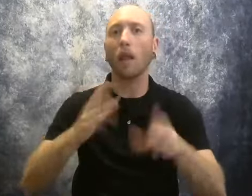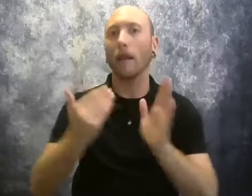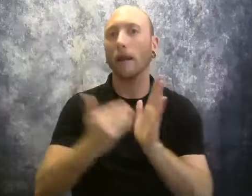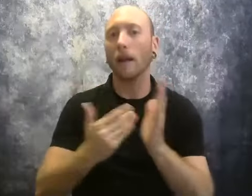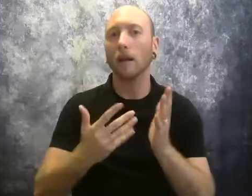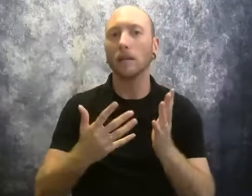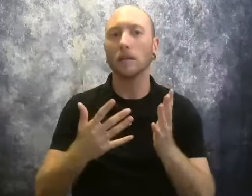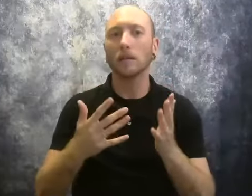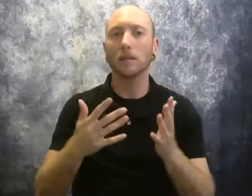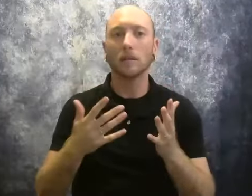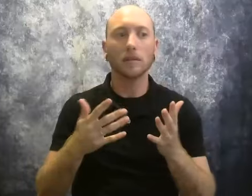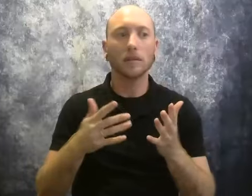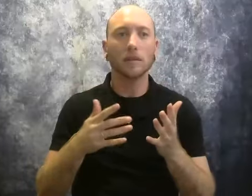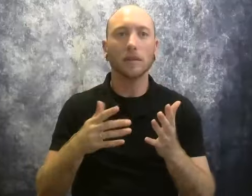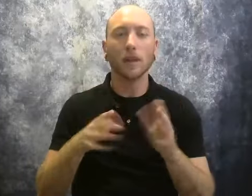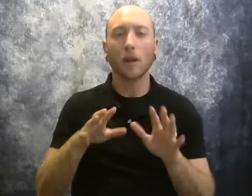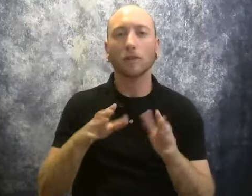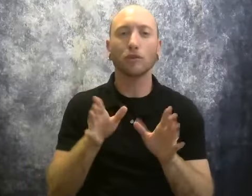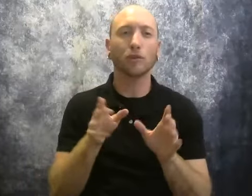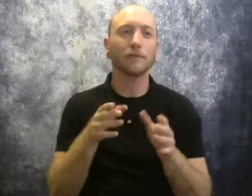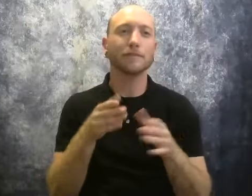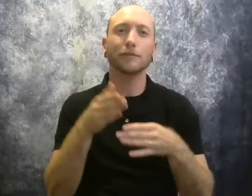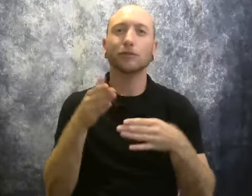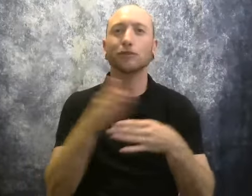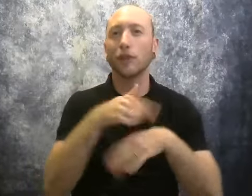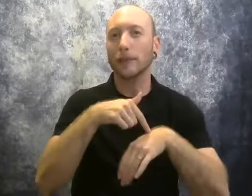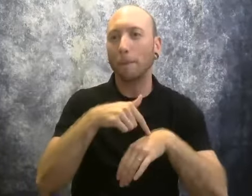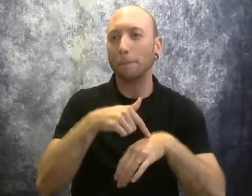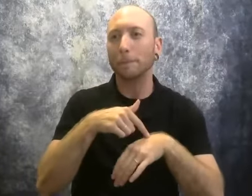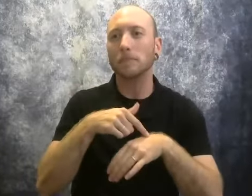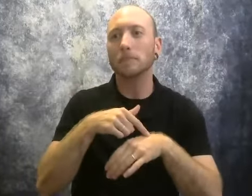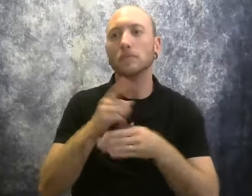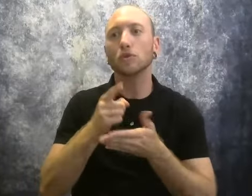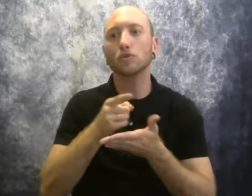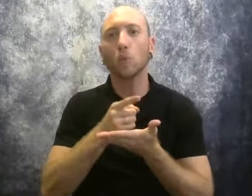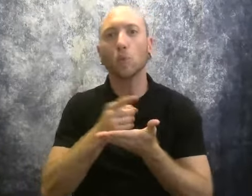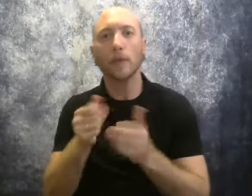changing households. One during the week, school with Mother, and then weekends with Father.